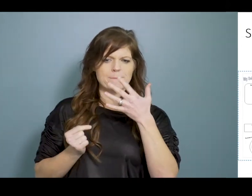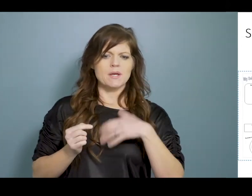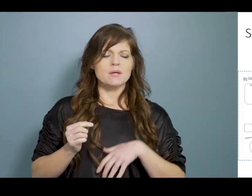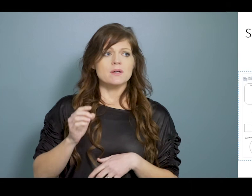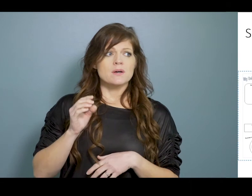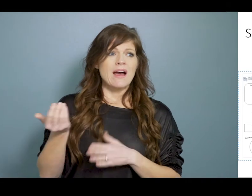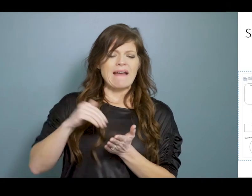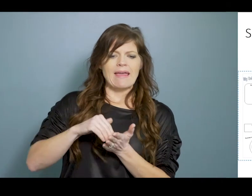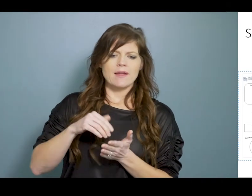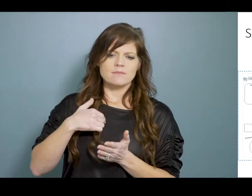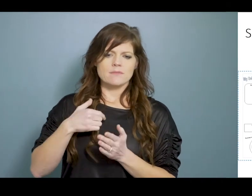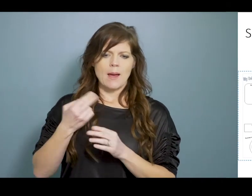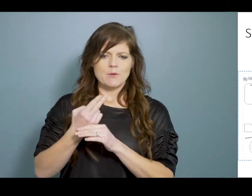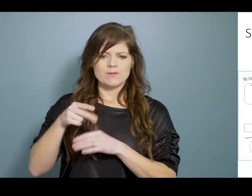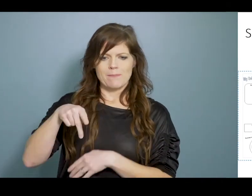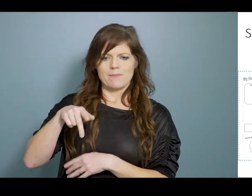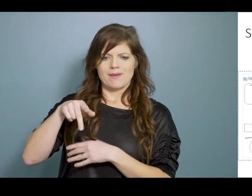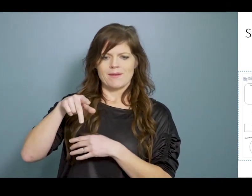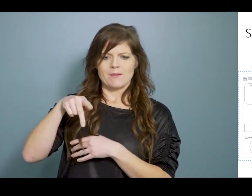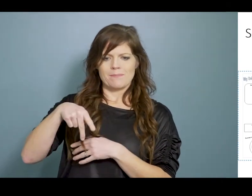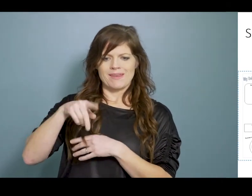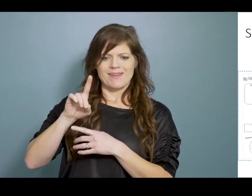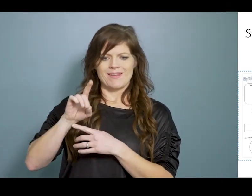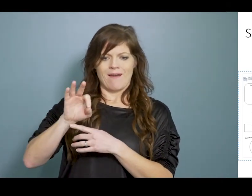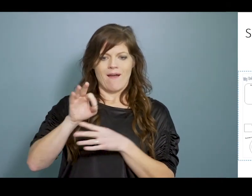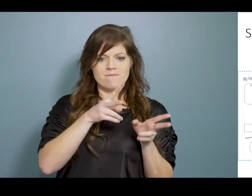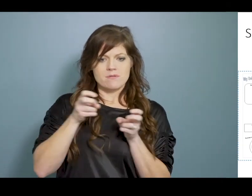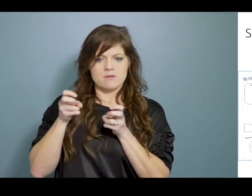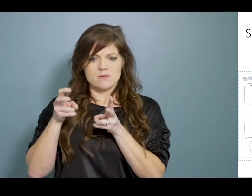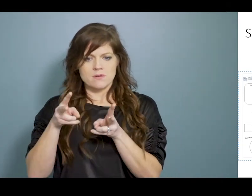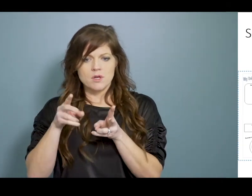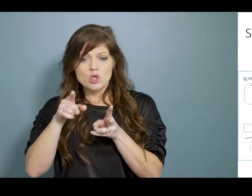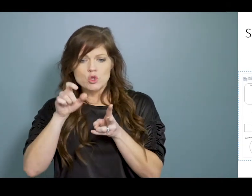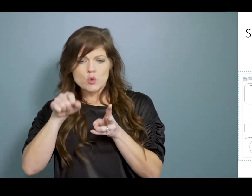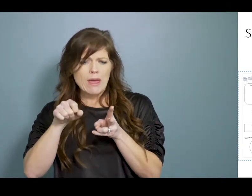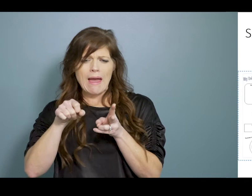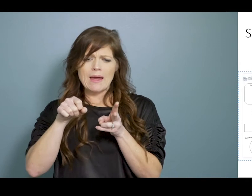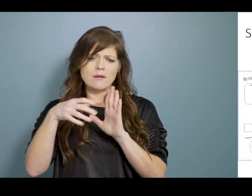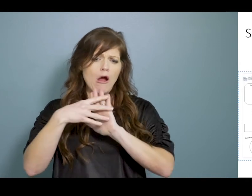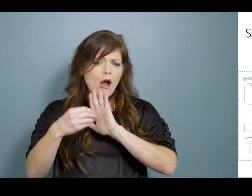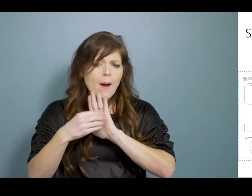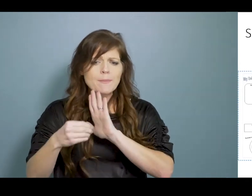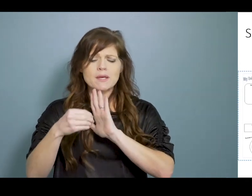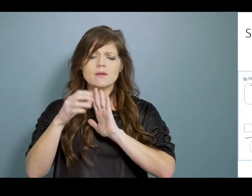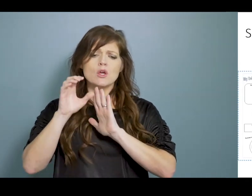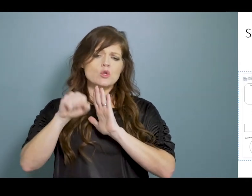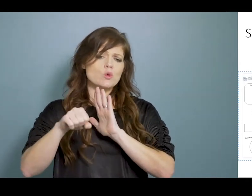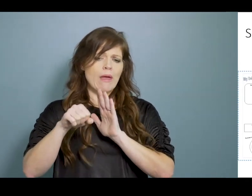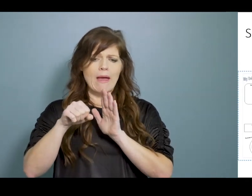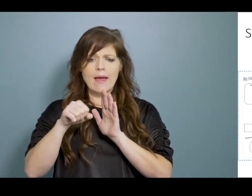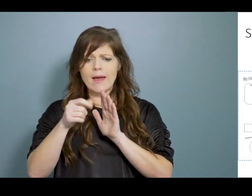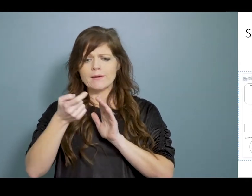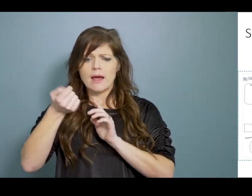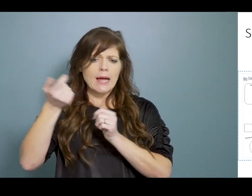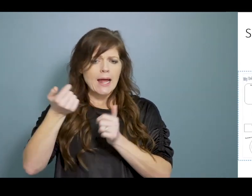Again, these are in a PDF. You are welcome to use, change, take what is useful to you, leave